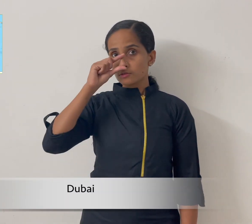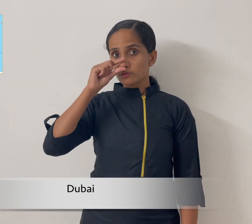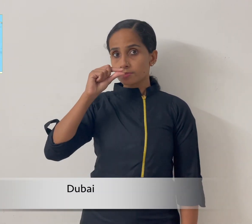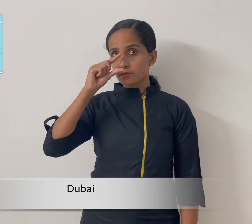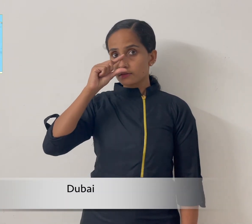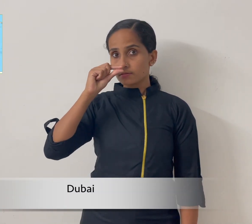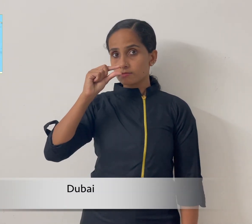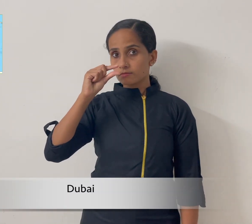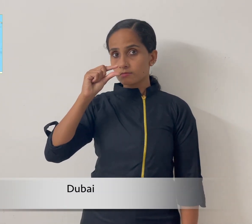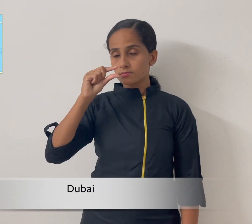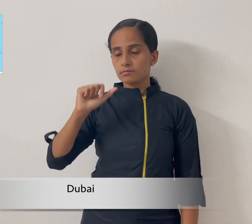Dubai,